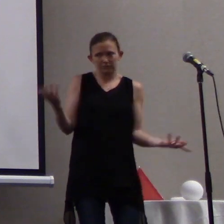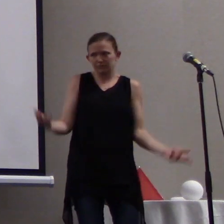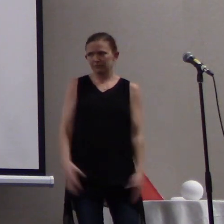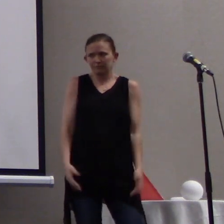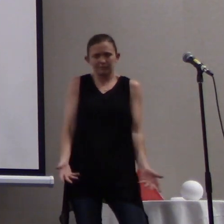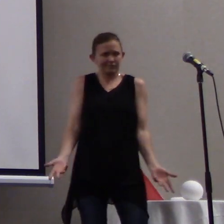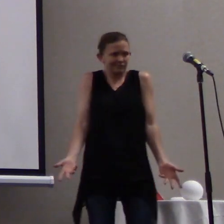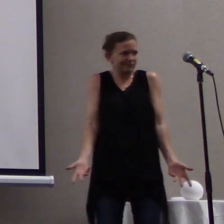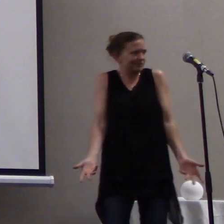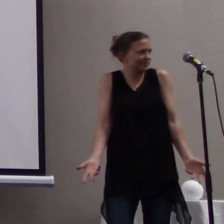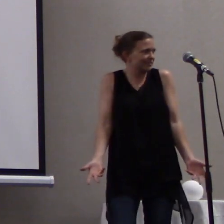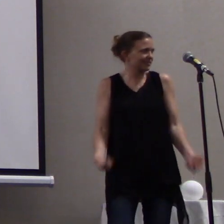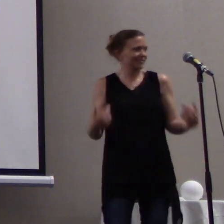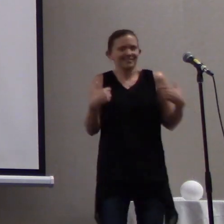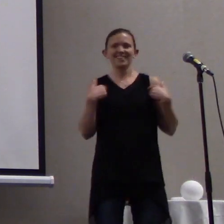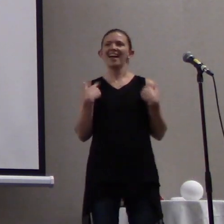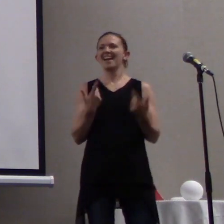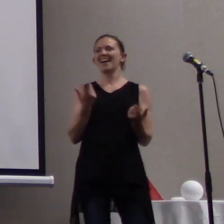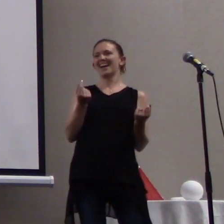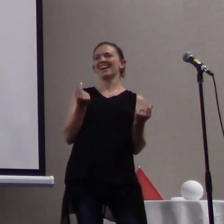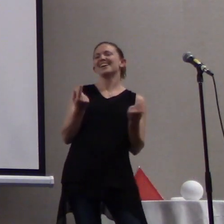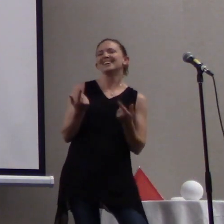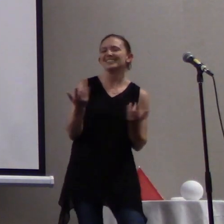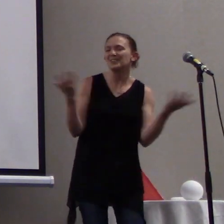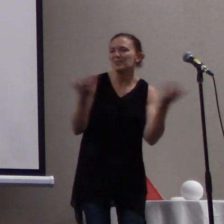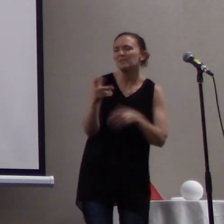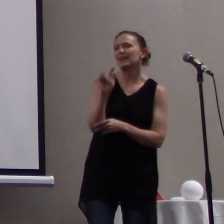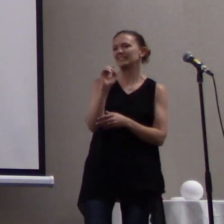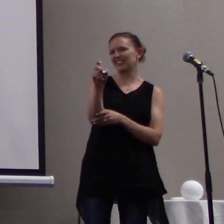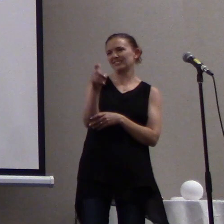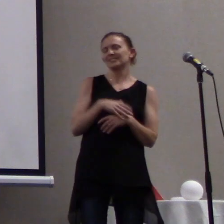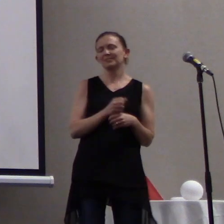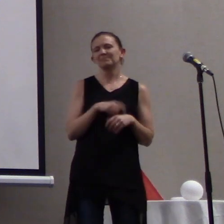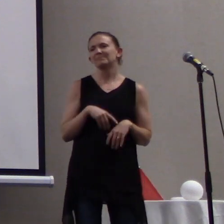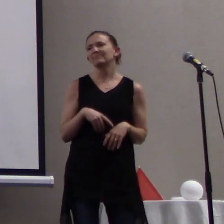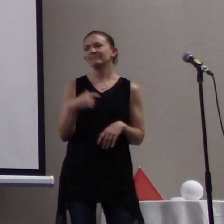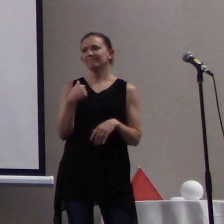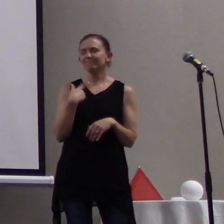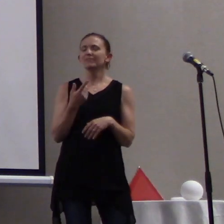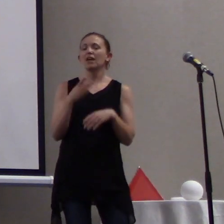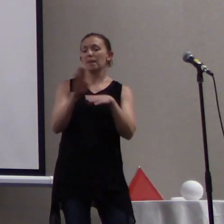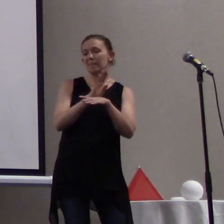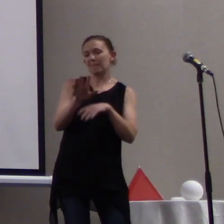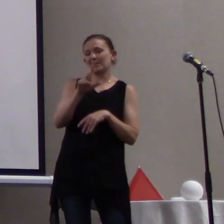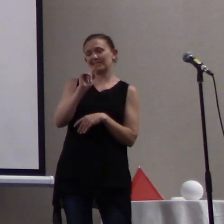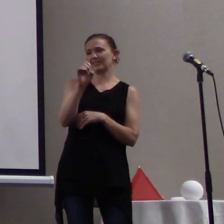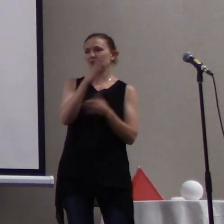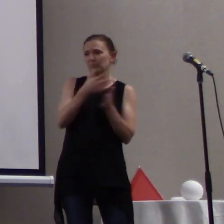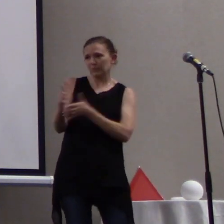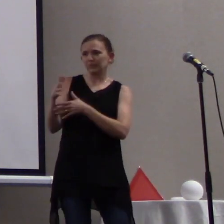Amy Fisher, so here I am." But actually, I'm going to be talking about